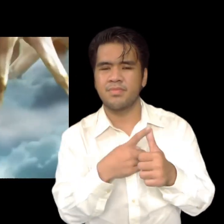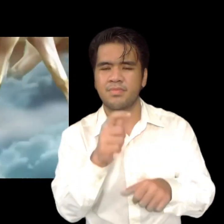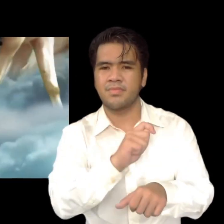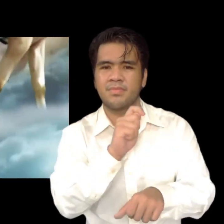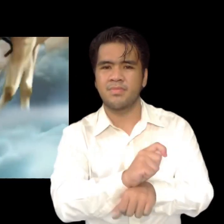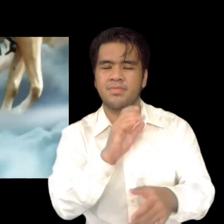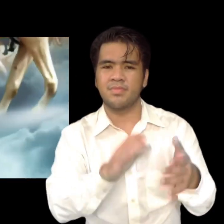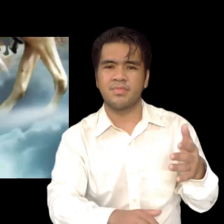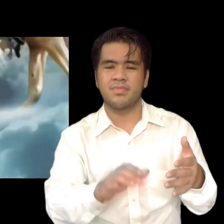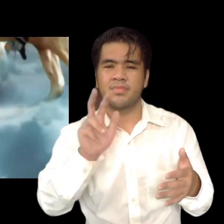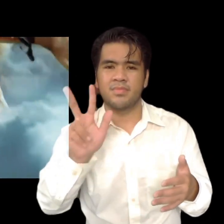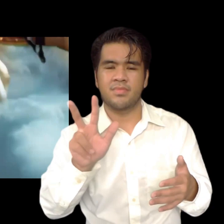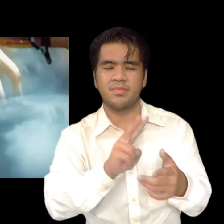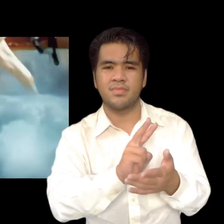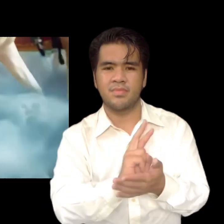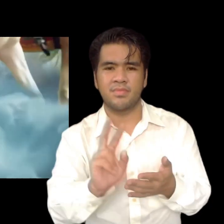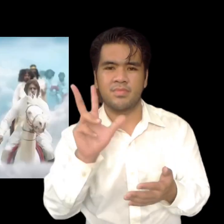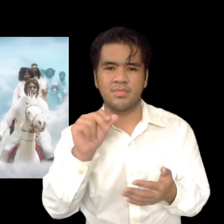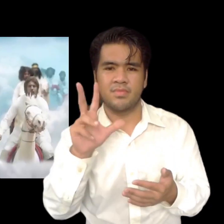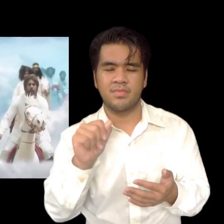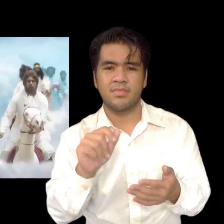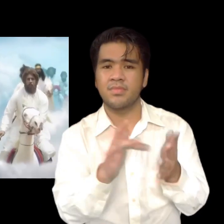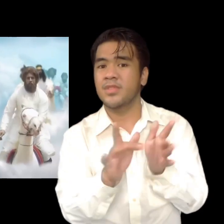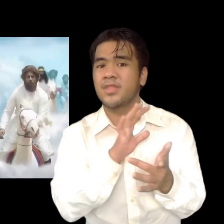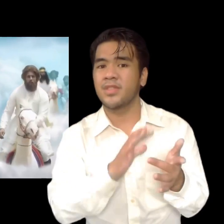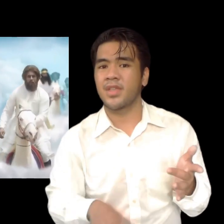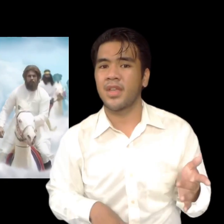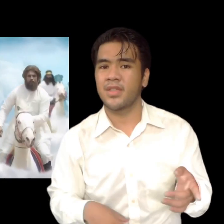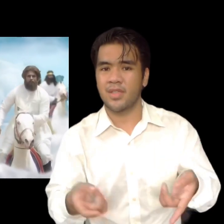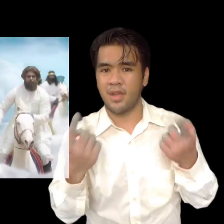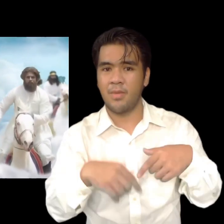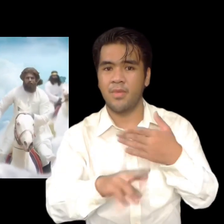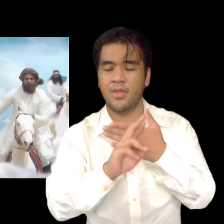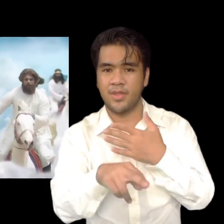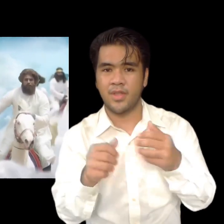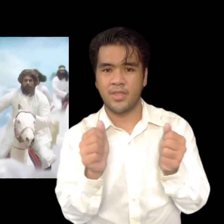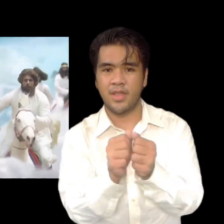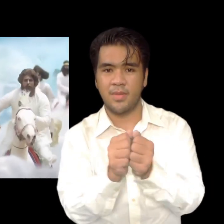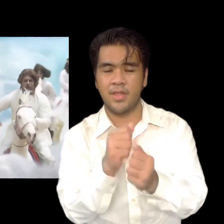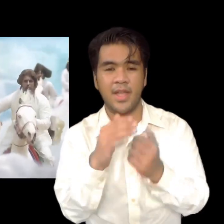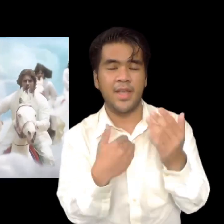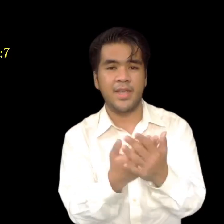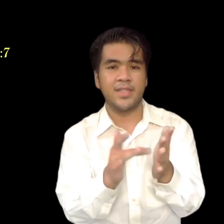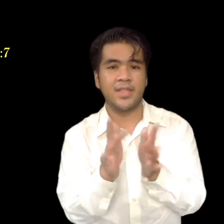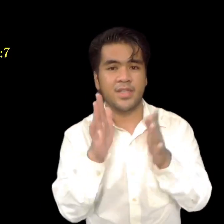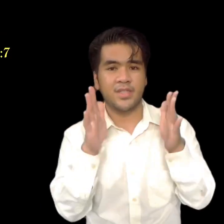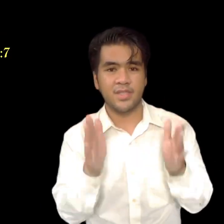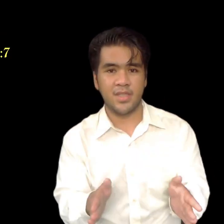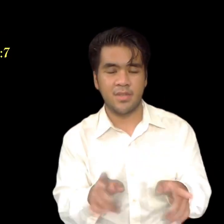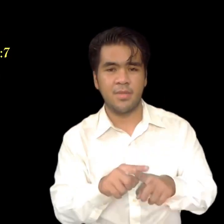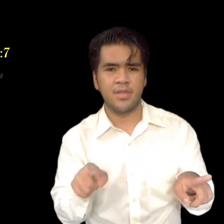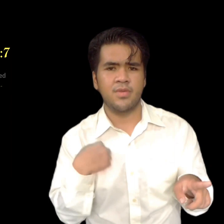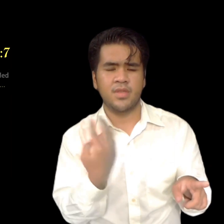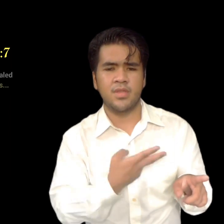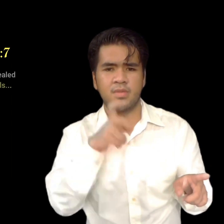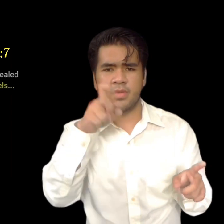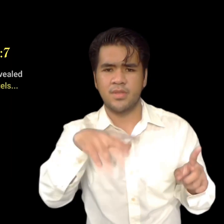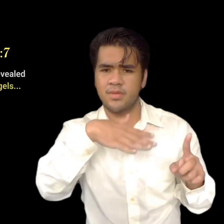us that these holy ones are none other than his angels. Let's read the verses to prove this. In 2 Thessalonians chapter 1